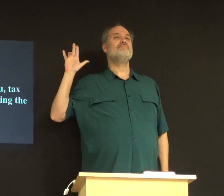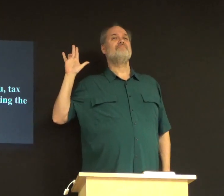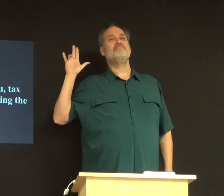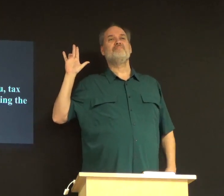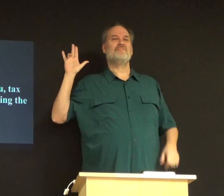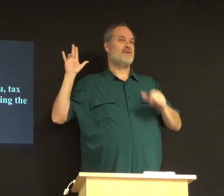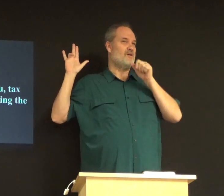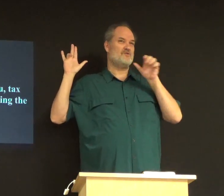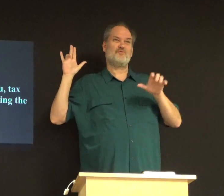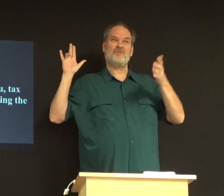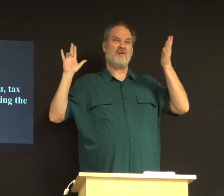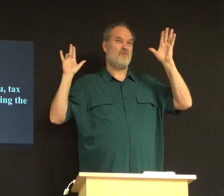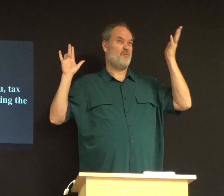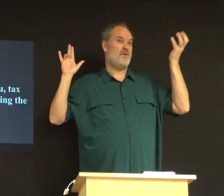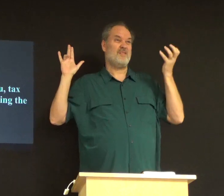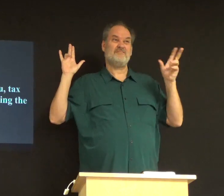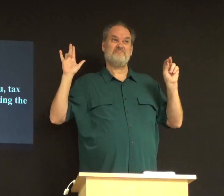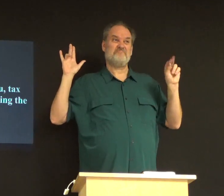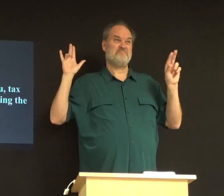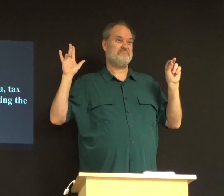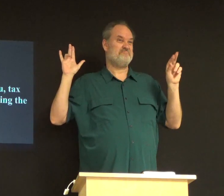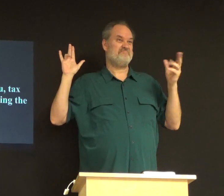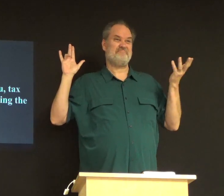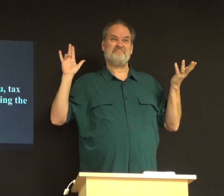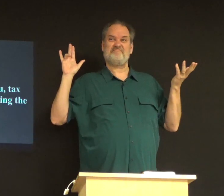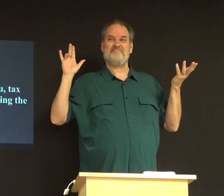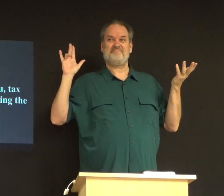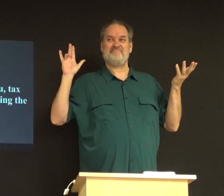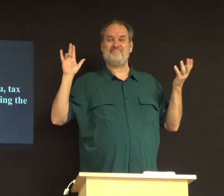They look really good on the outside, but they're going to do the bad on them and they do